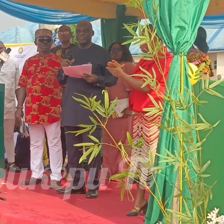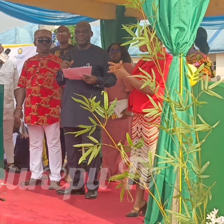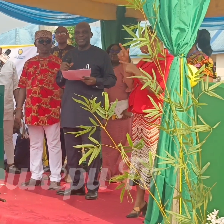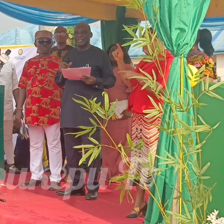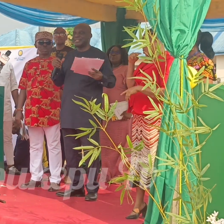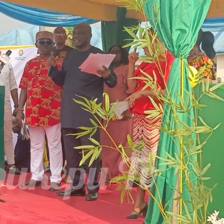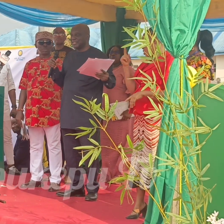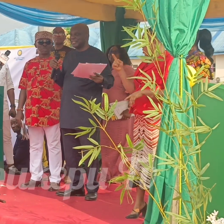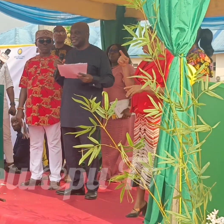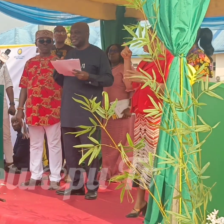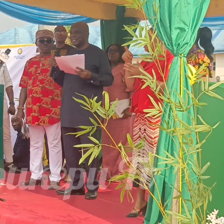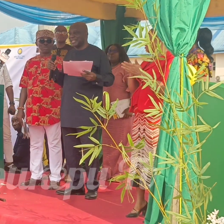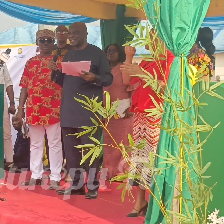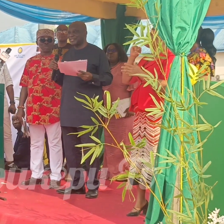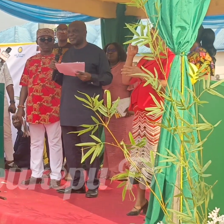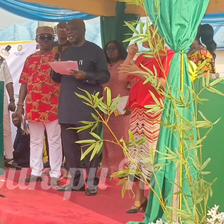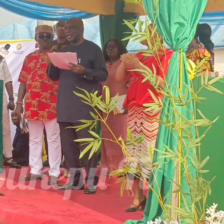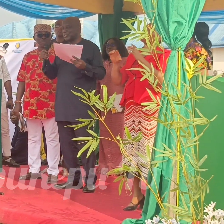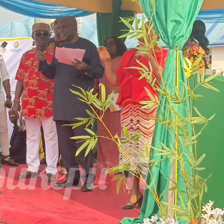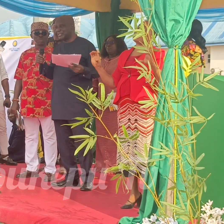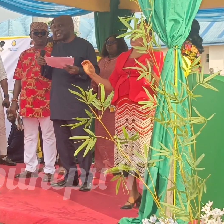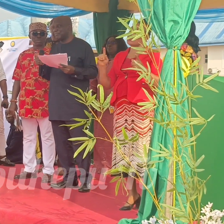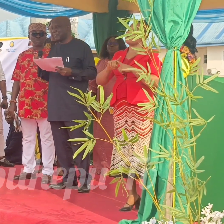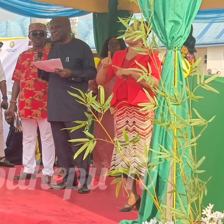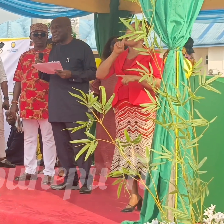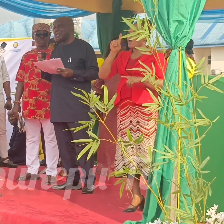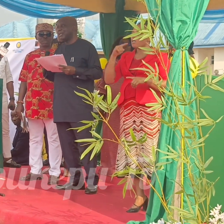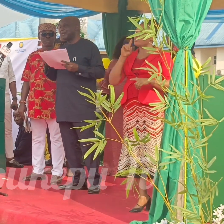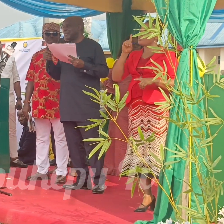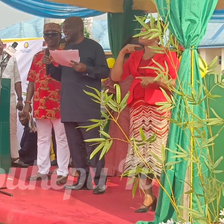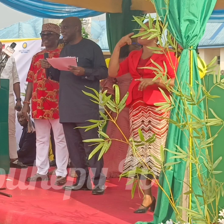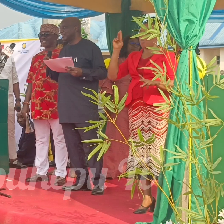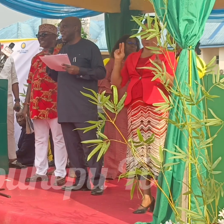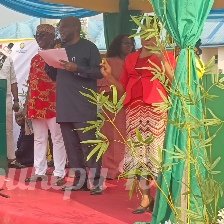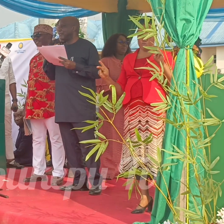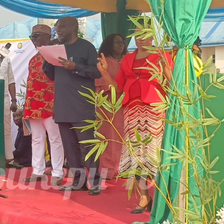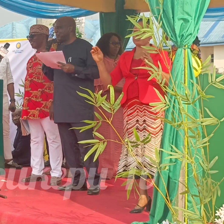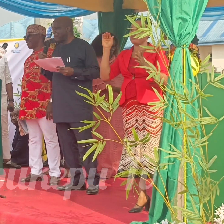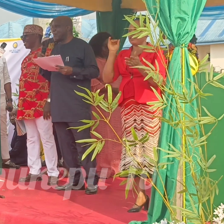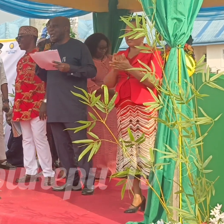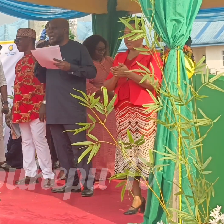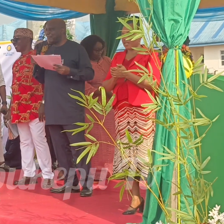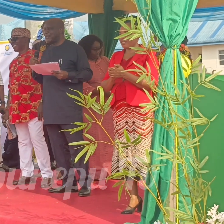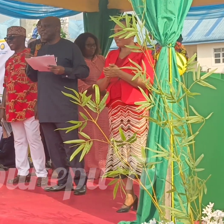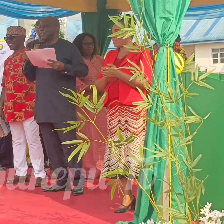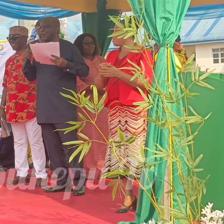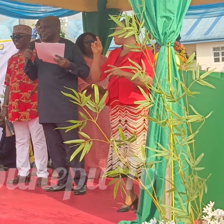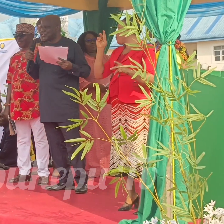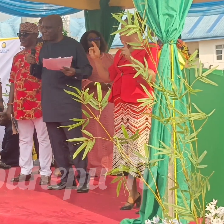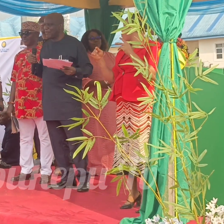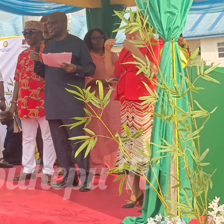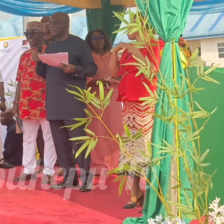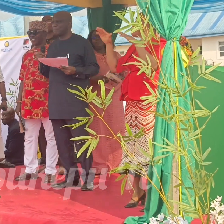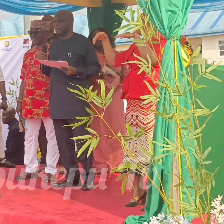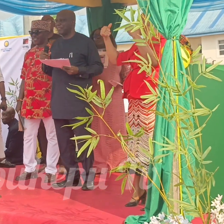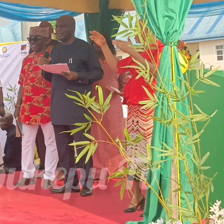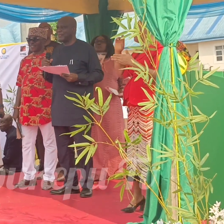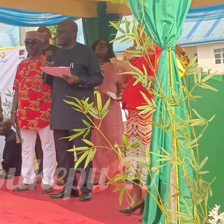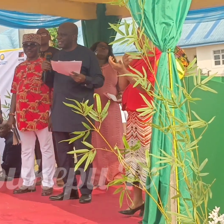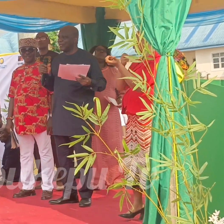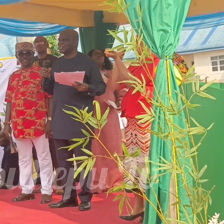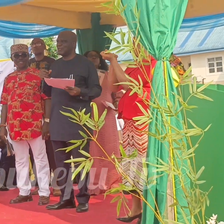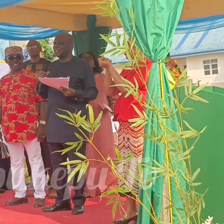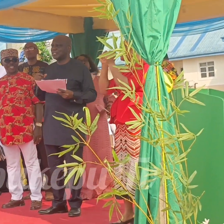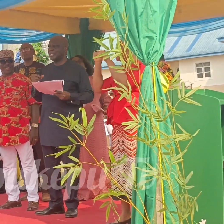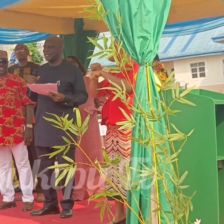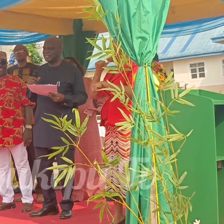you, this is it. This is the chance to actually tell people that people have given us support. We